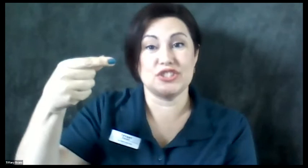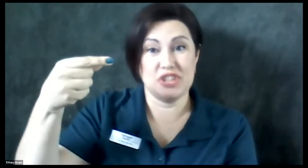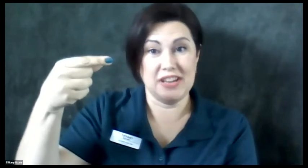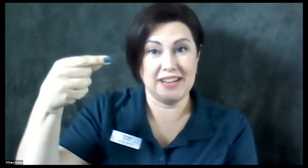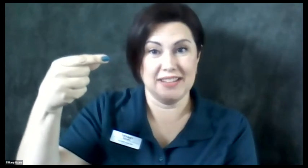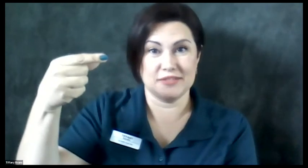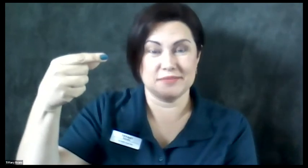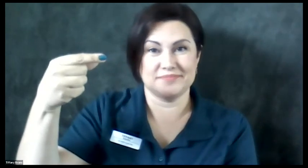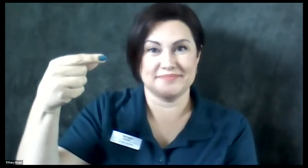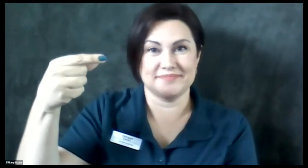G,